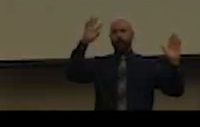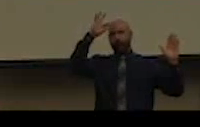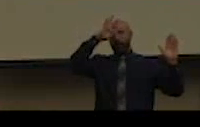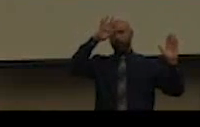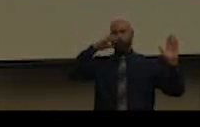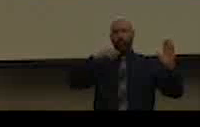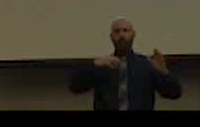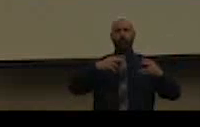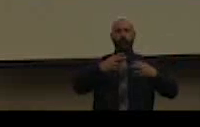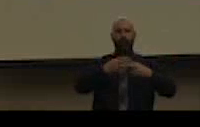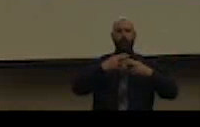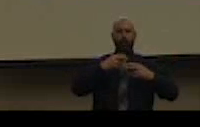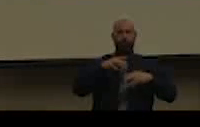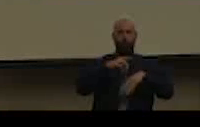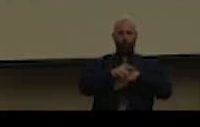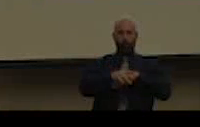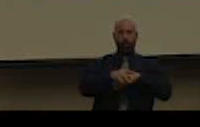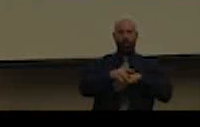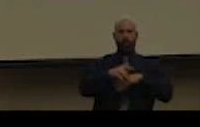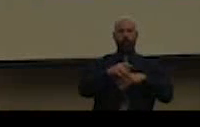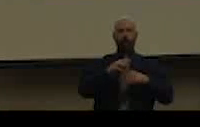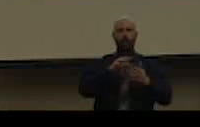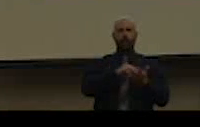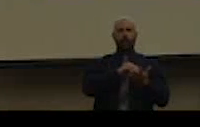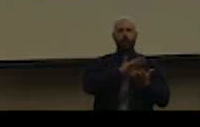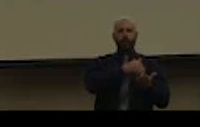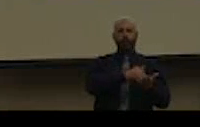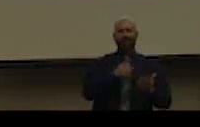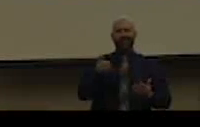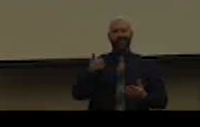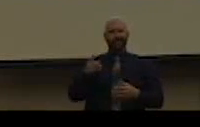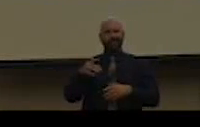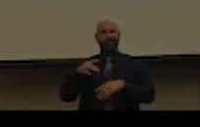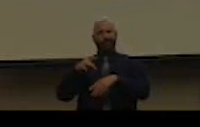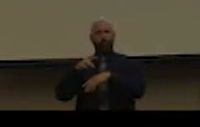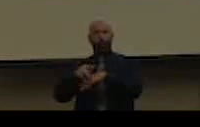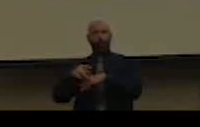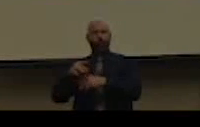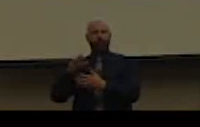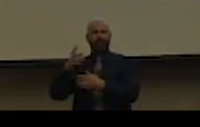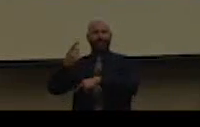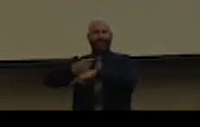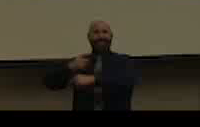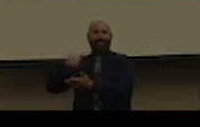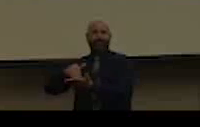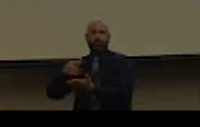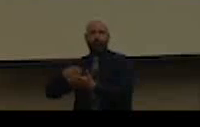don't even know we're Department of Ed. They don't even know there's type 1, 2, and 3. So it's